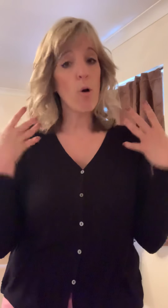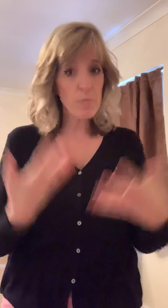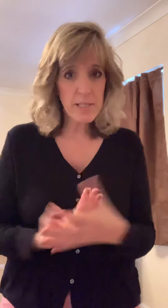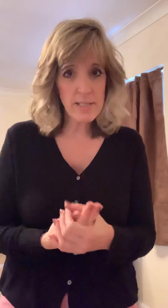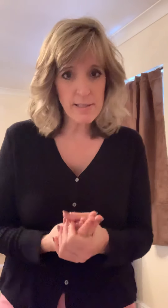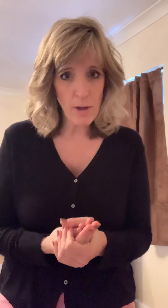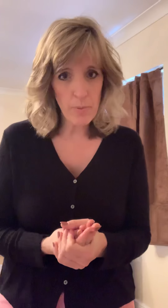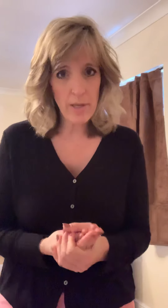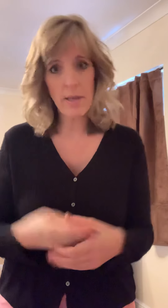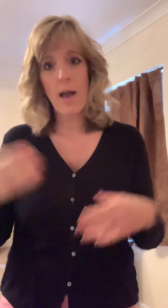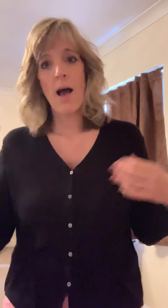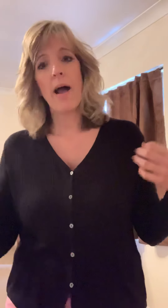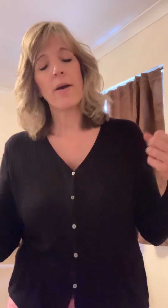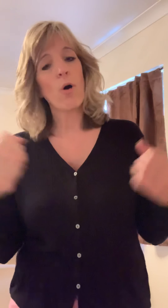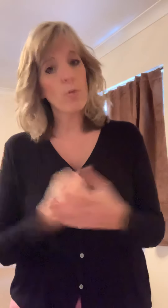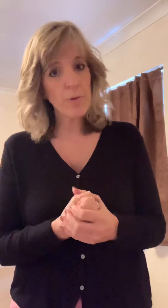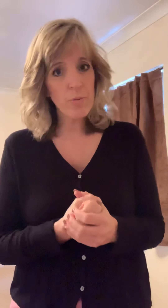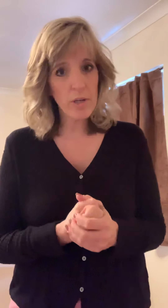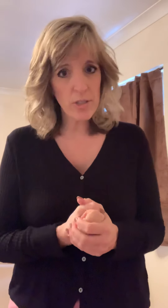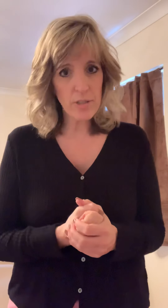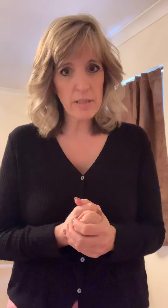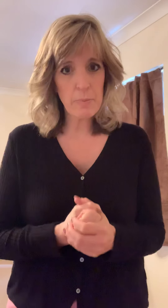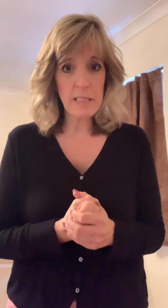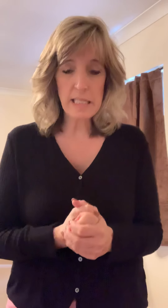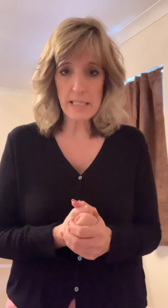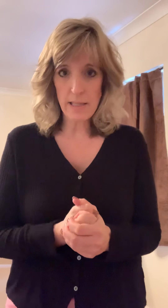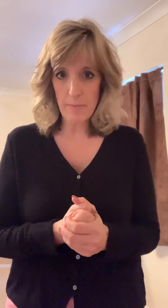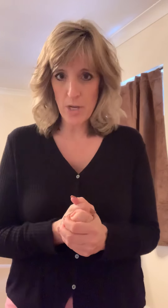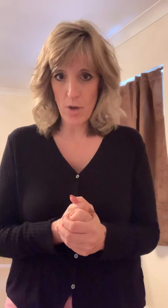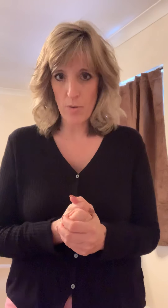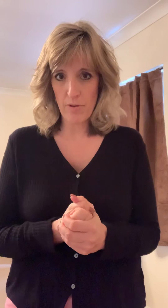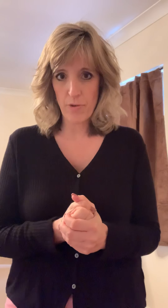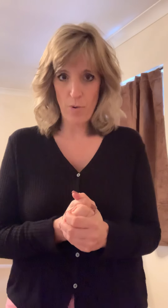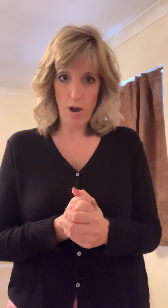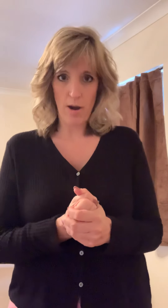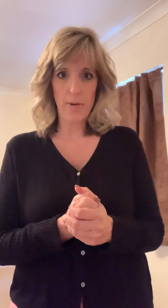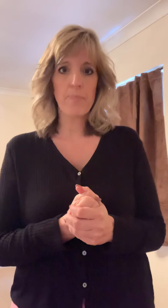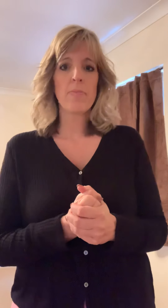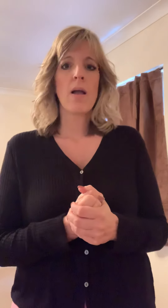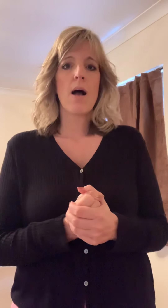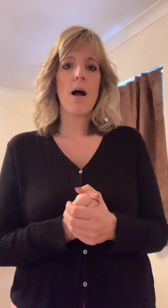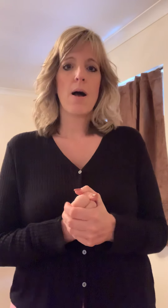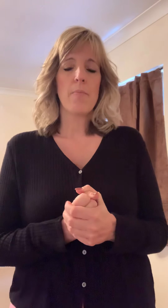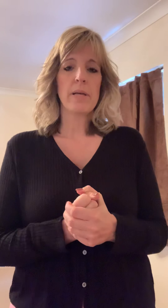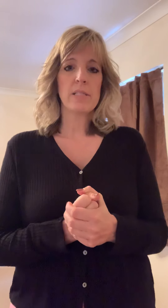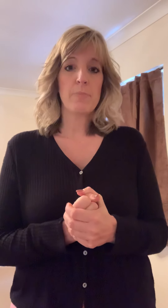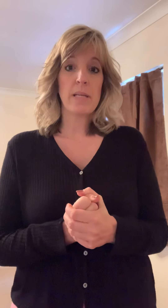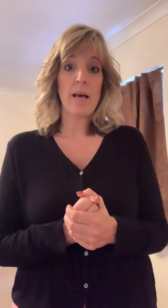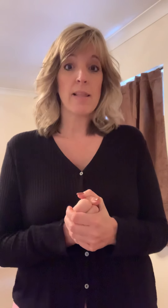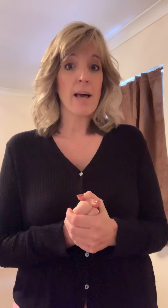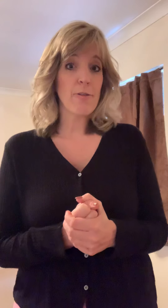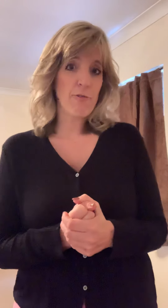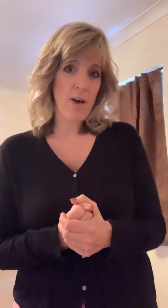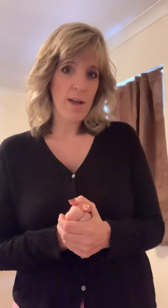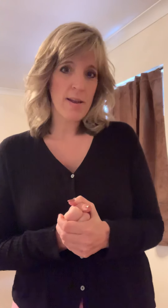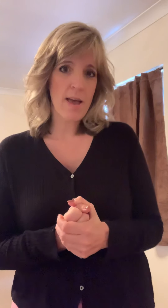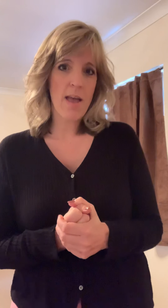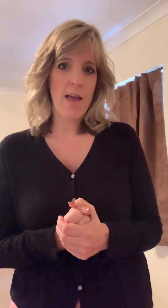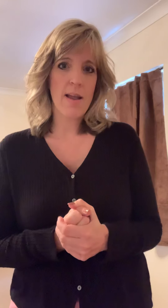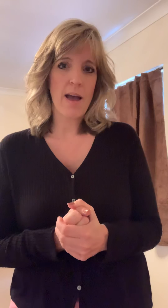this is helping. I hope you are learning. Please let me know if you are. It's been a lot of fun and I